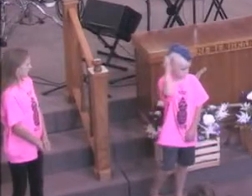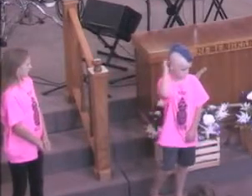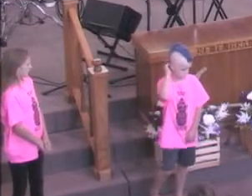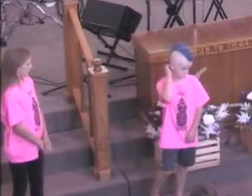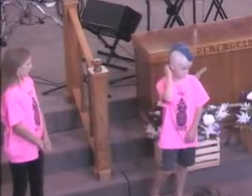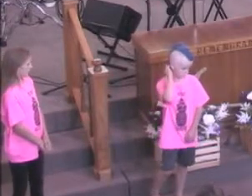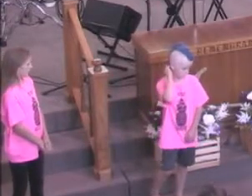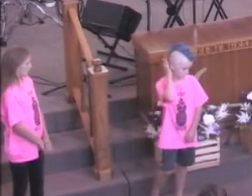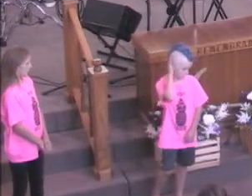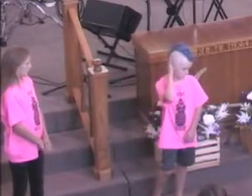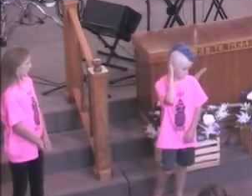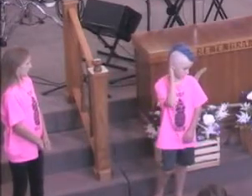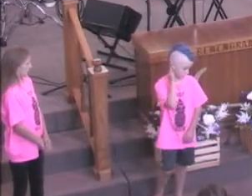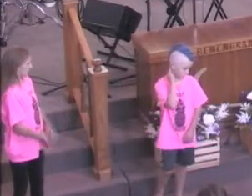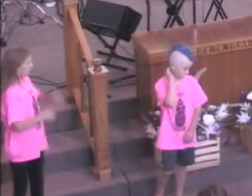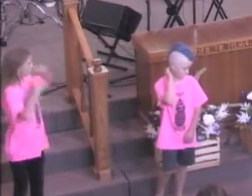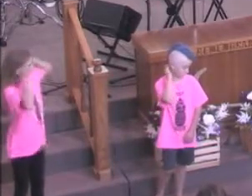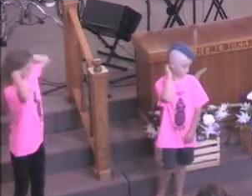Amen?